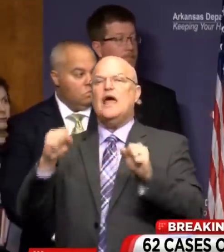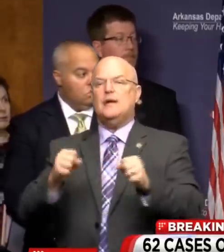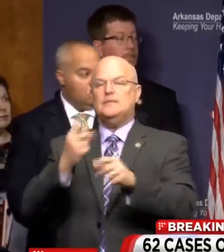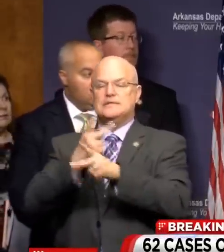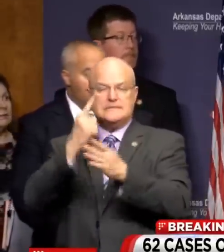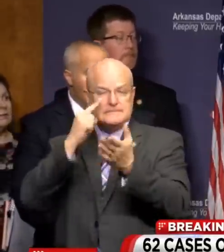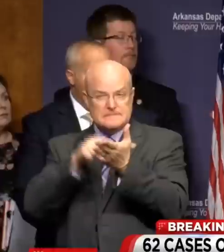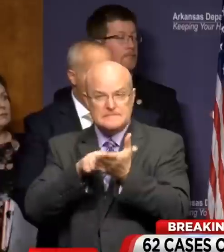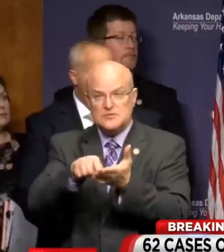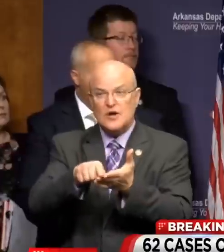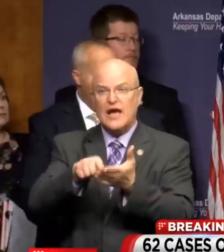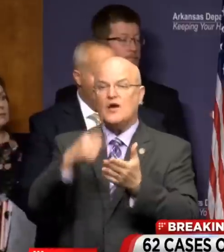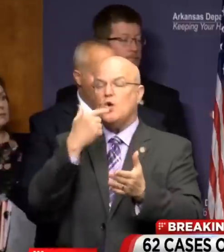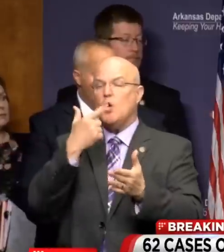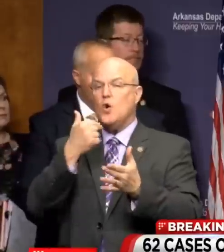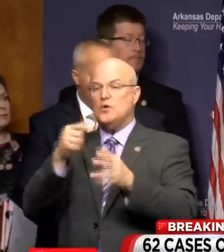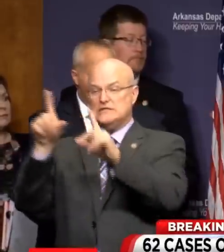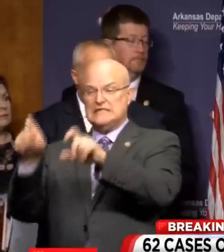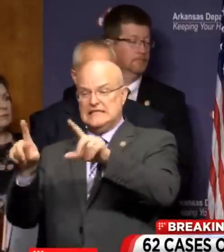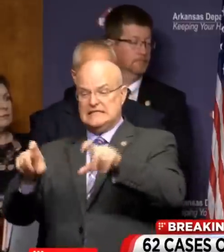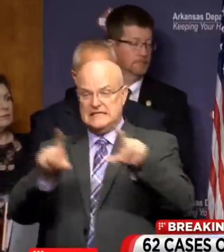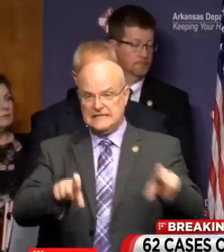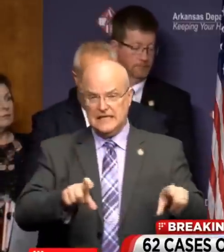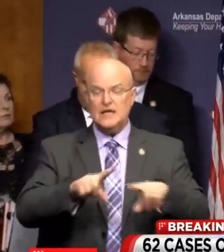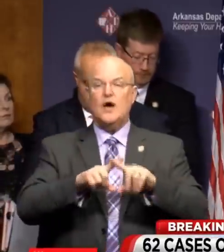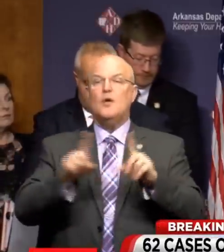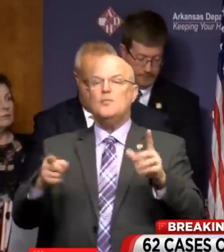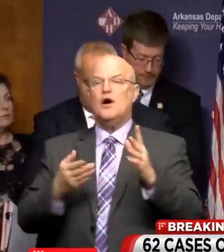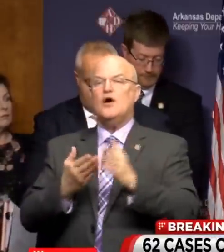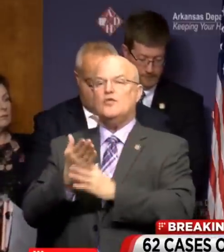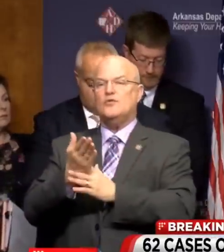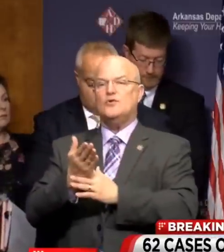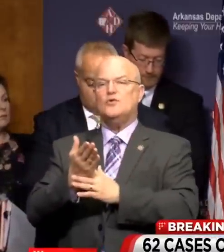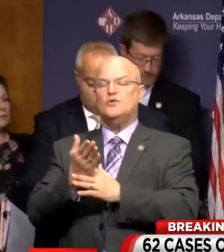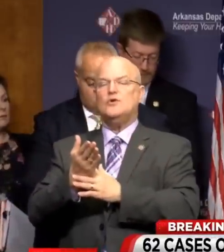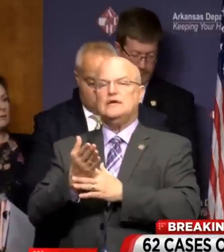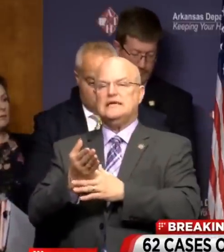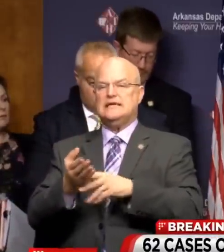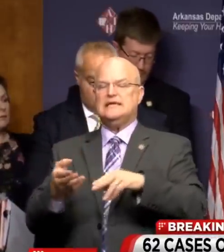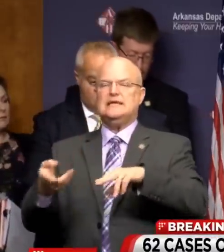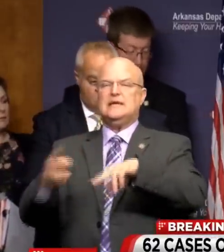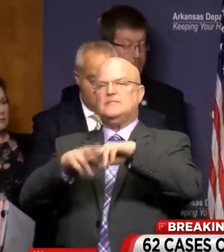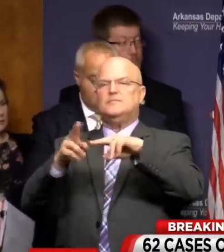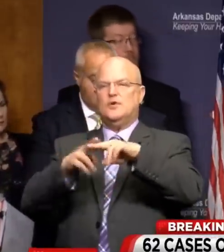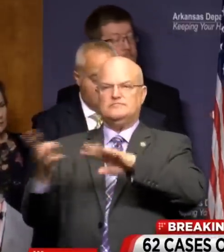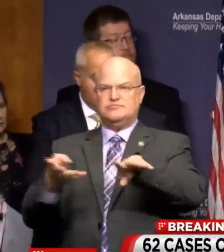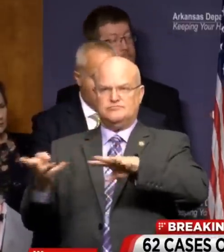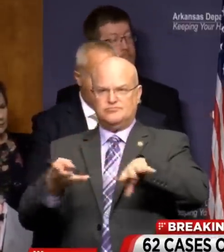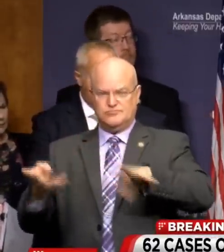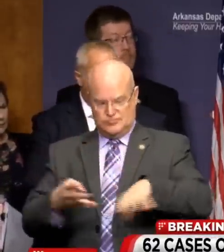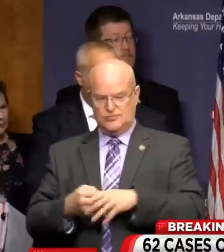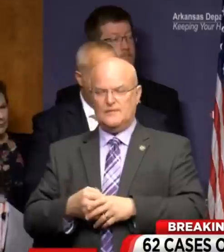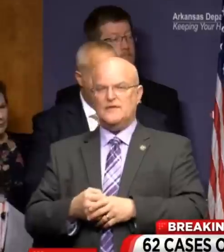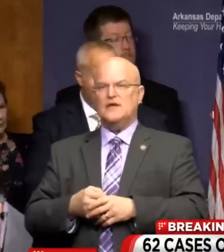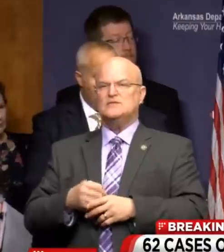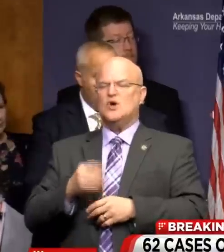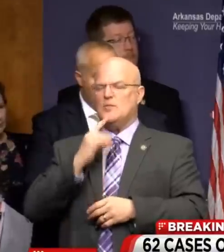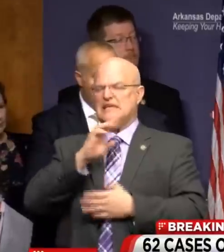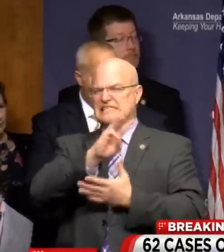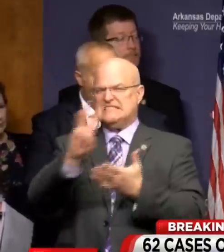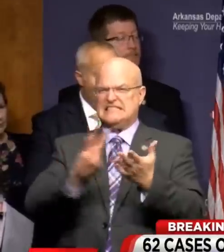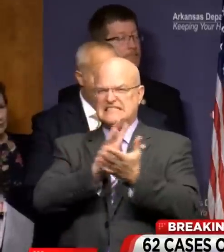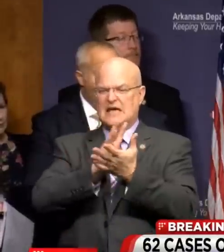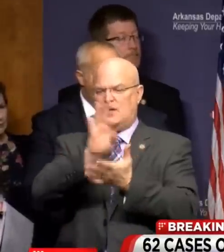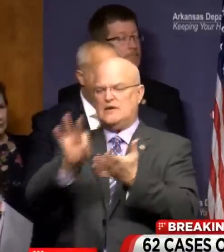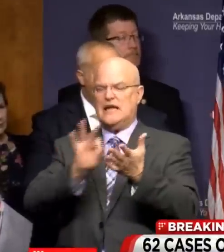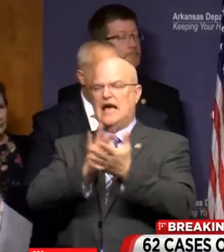keep track, better track of who's getting the test, but the throughput is substantially improved. So our assays would be 6 to 9 hour turnaround